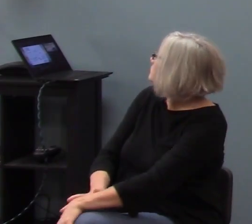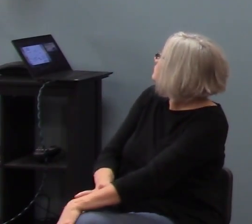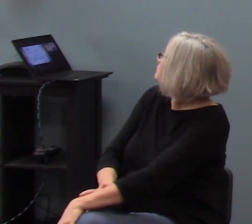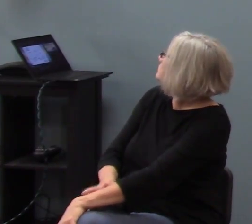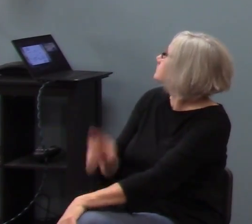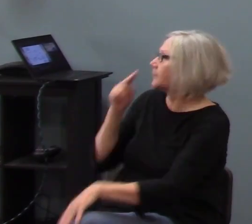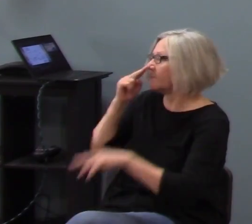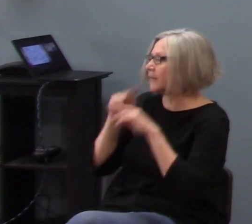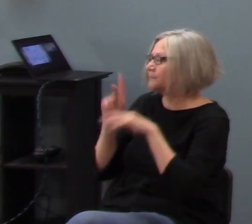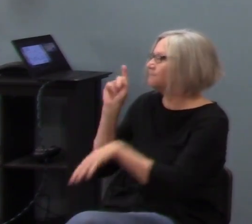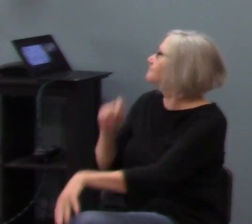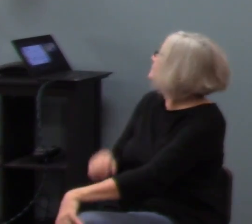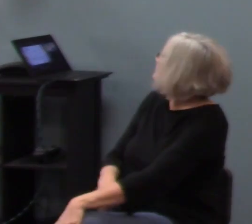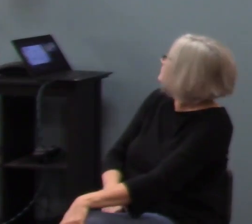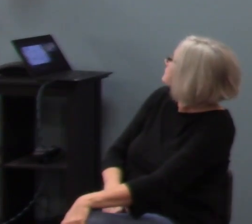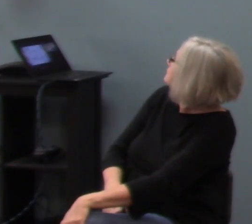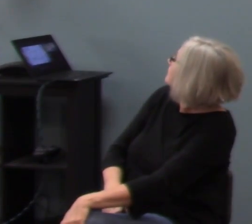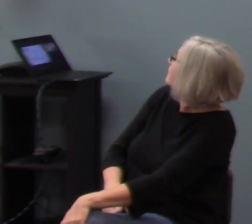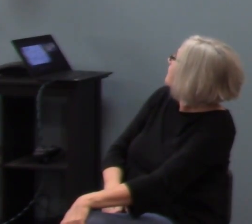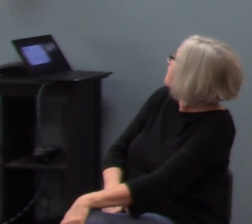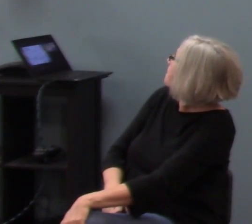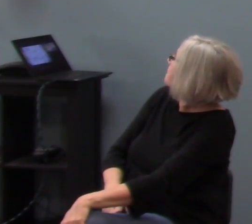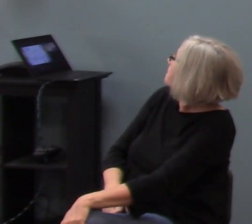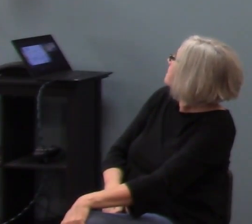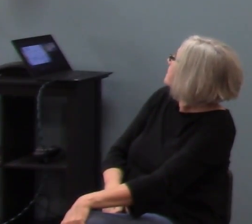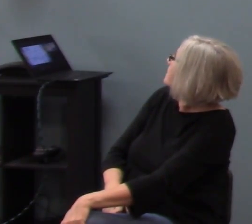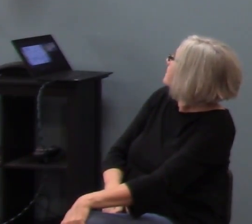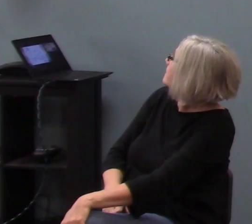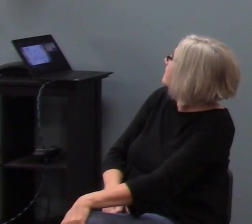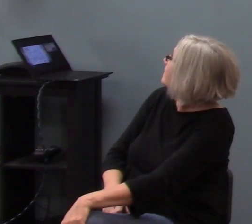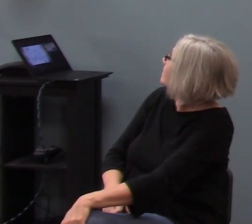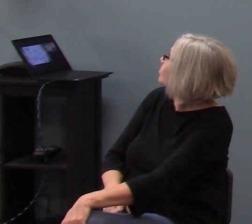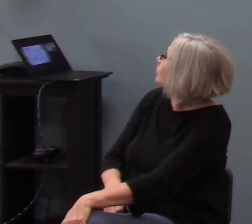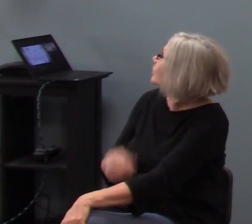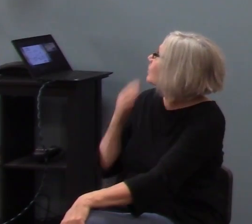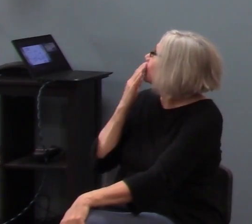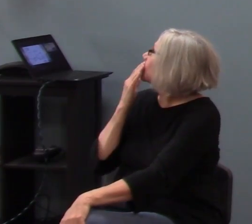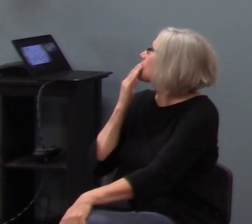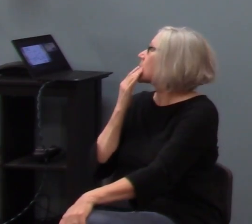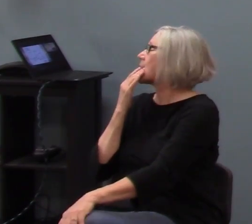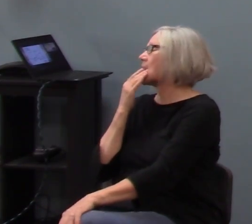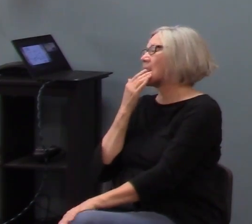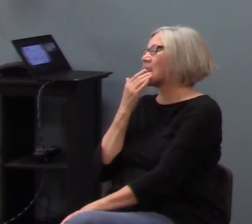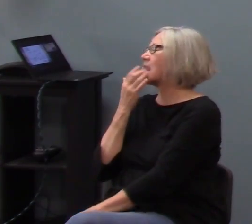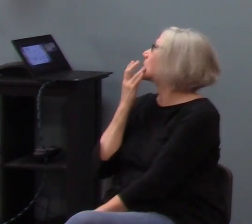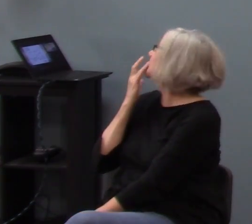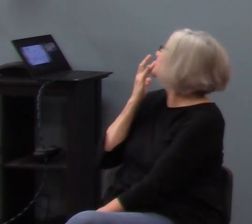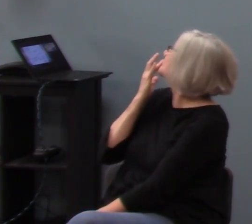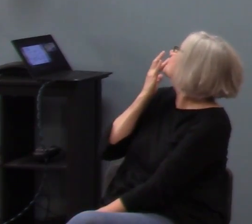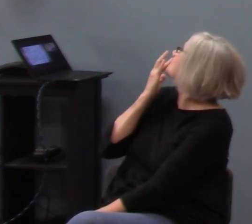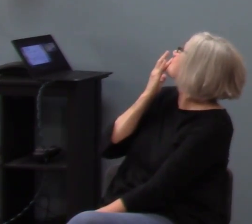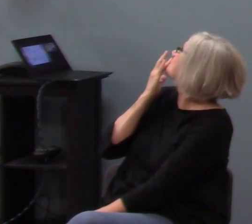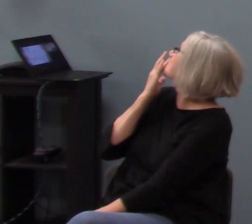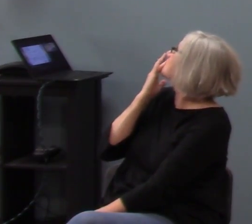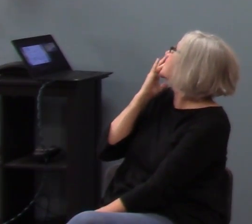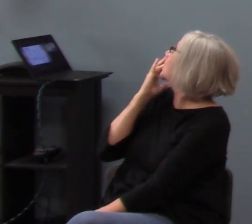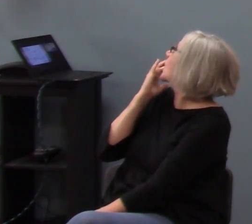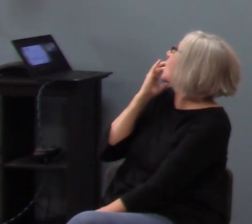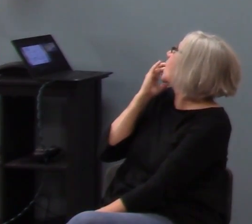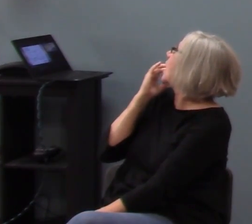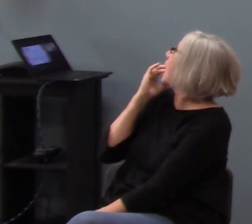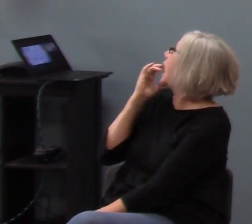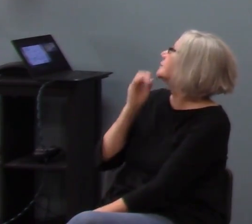This is a fun one. Alright? It's an altar. It says evolution is a fact, and the guy says, I will not question